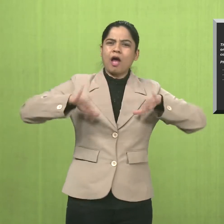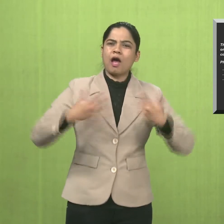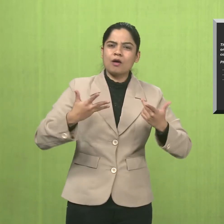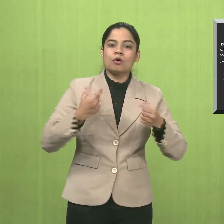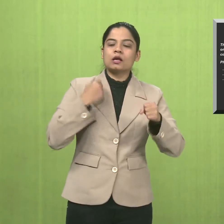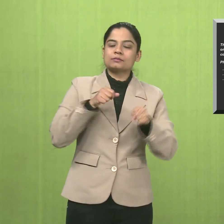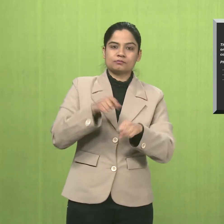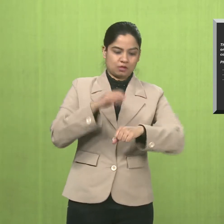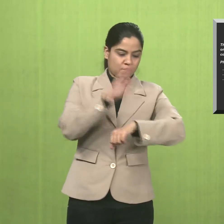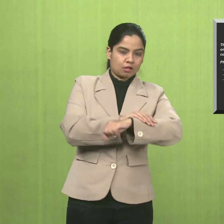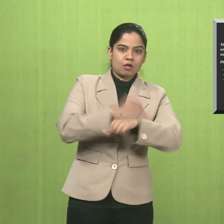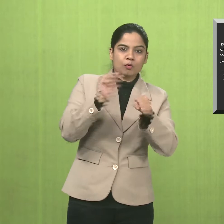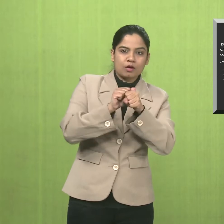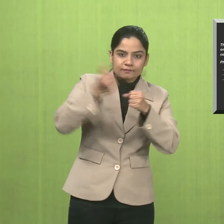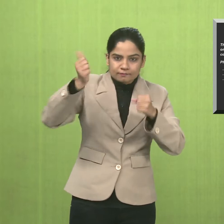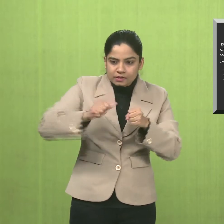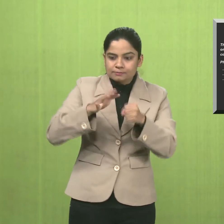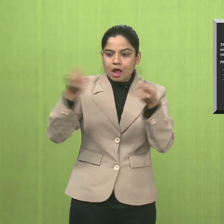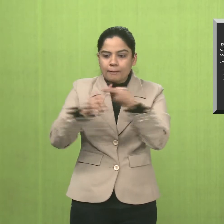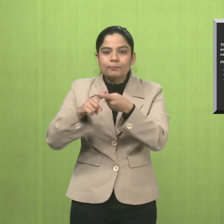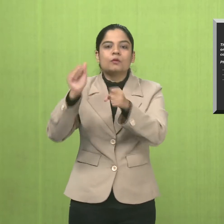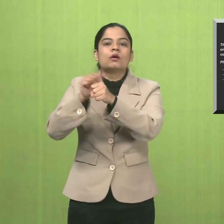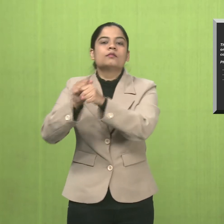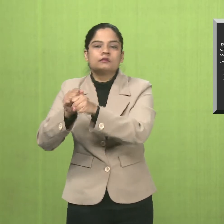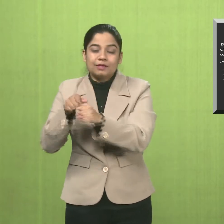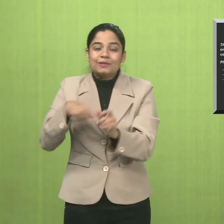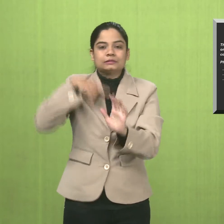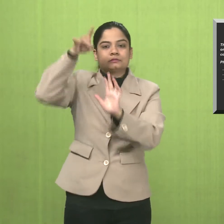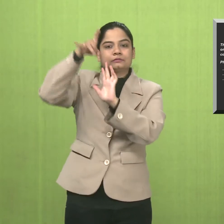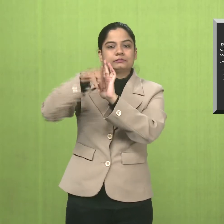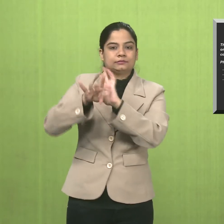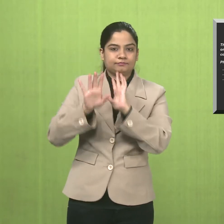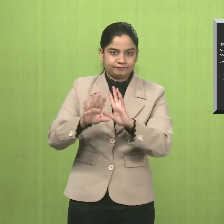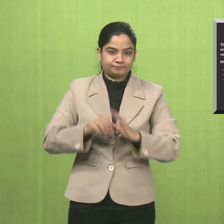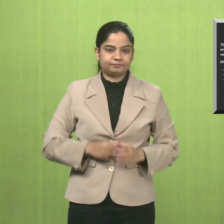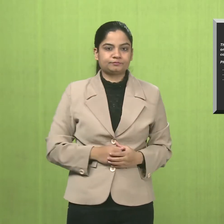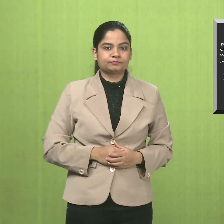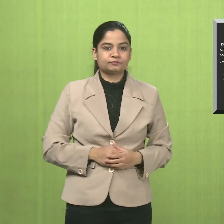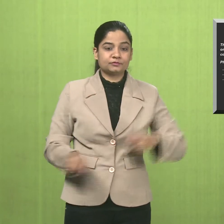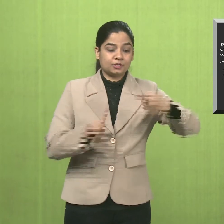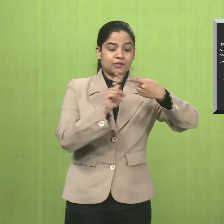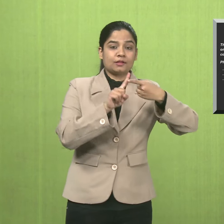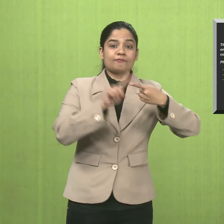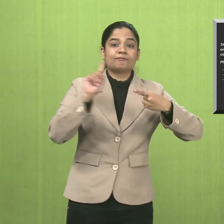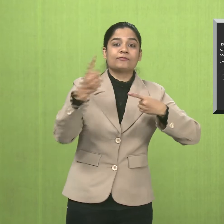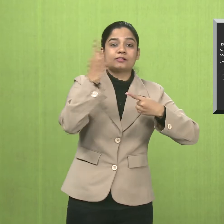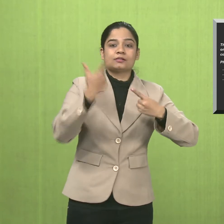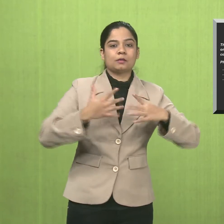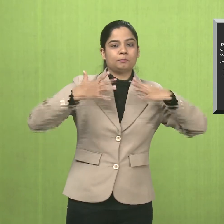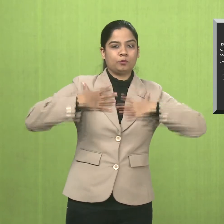physical disabilities. A disabled person who is not able to perform one or more activity is called a disabled